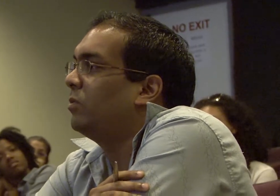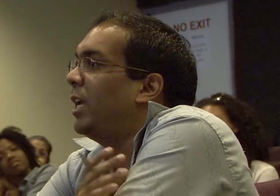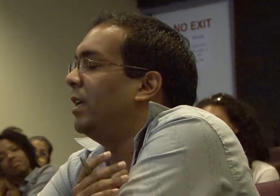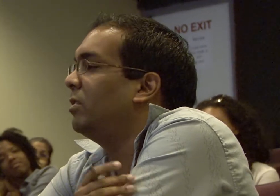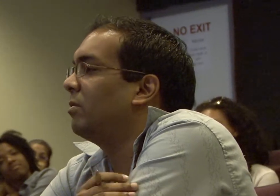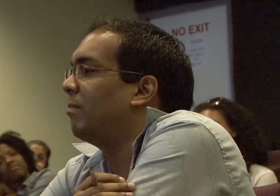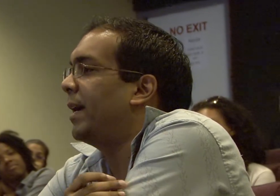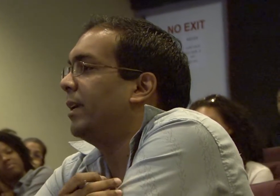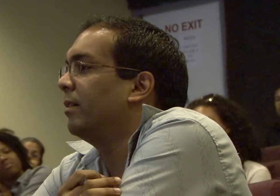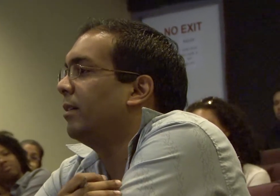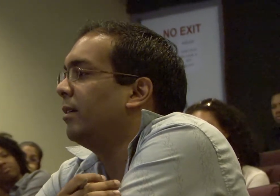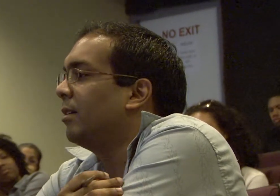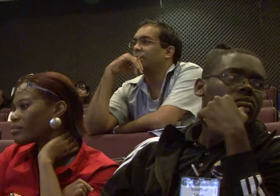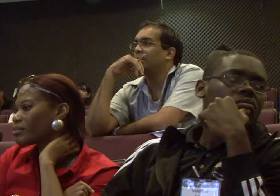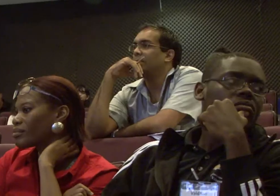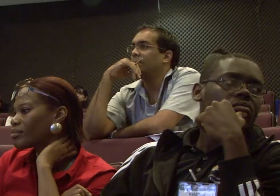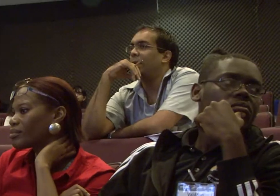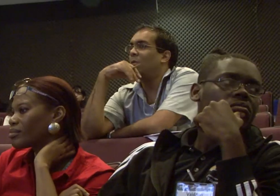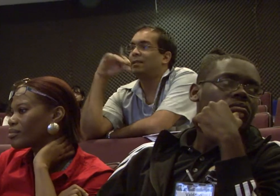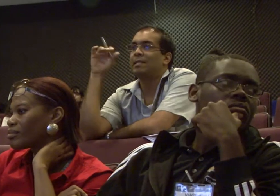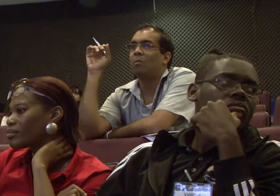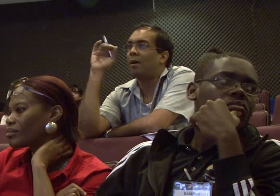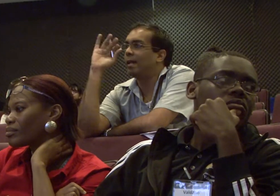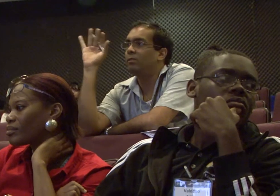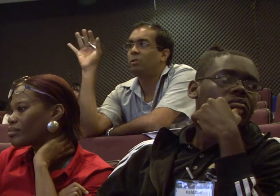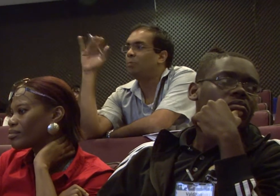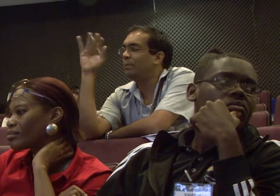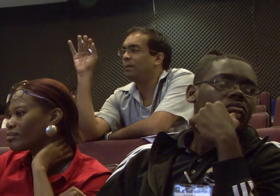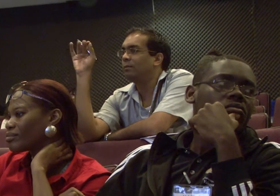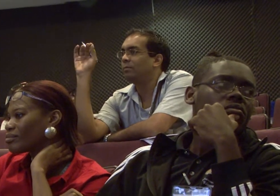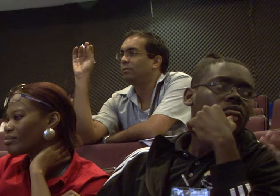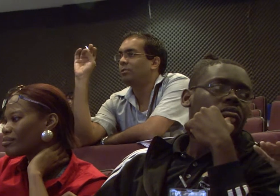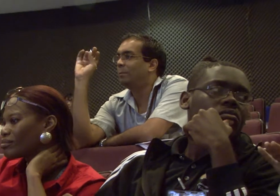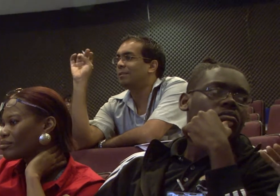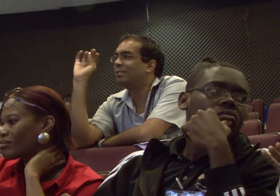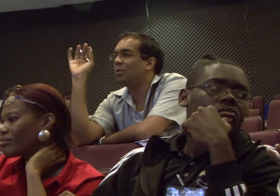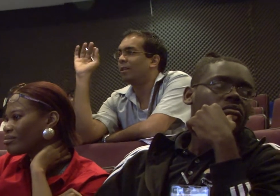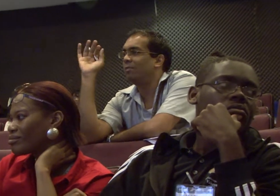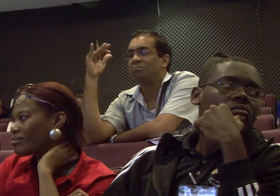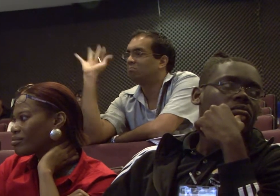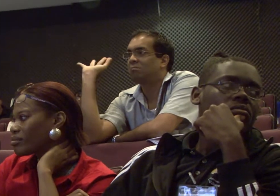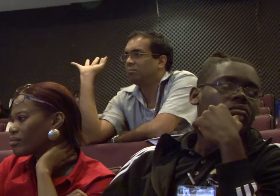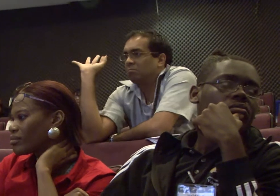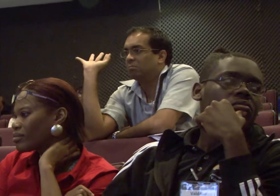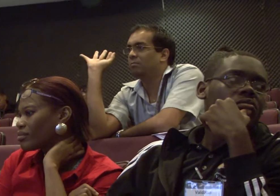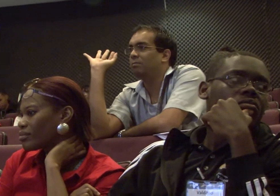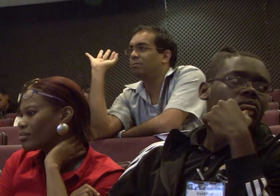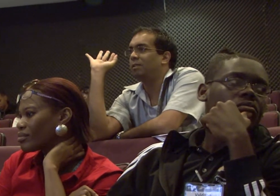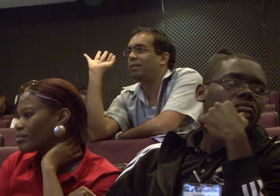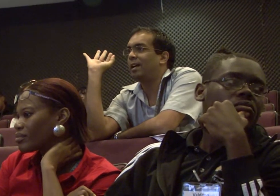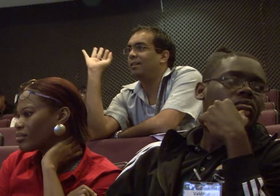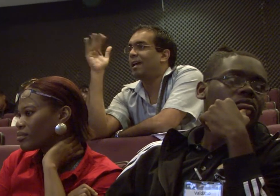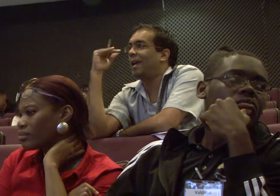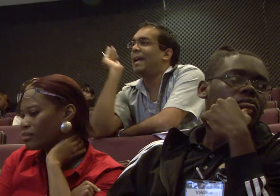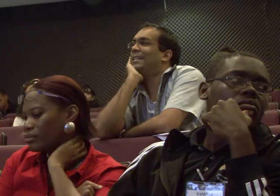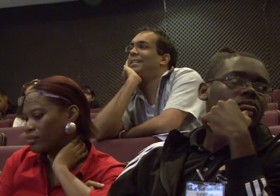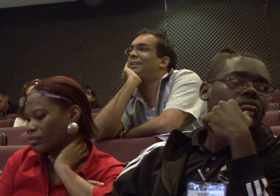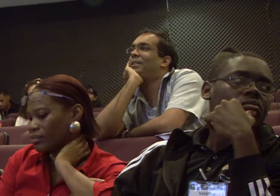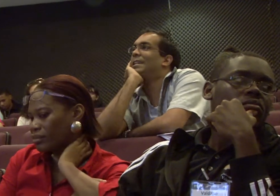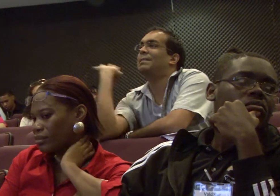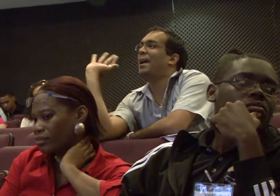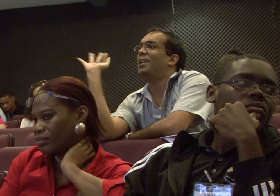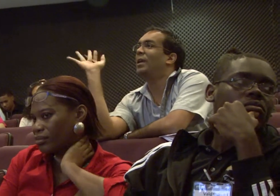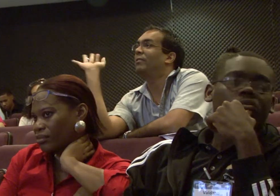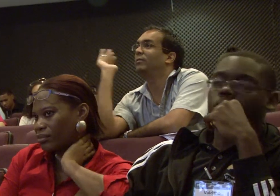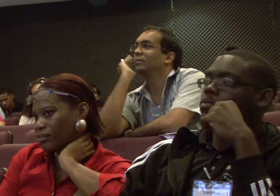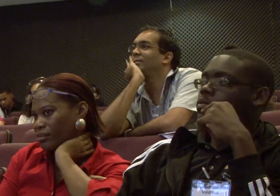is change my, right, once there's more than 3 persons talking, right, I just sit